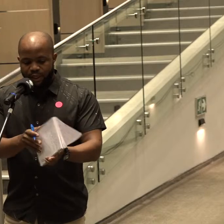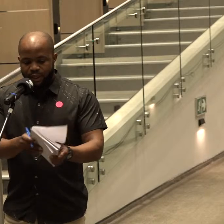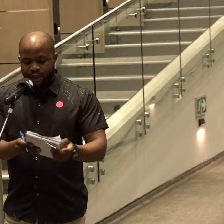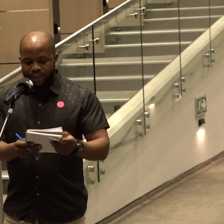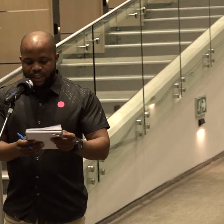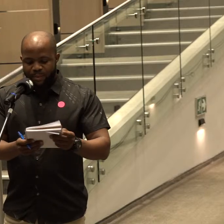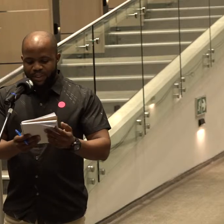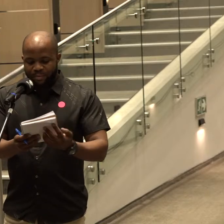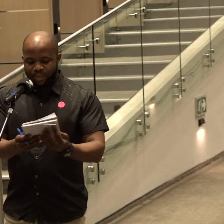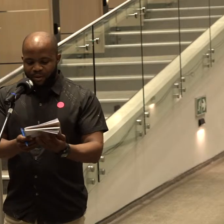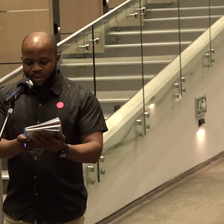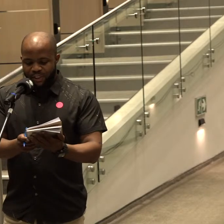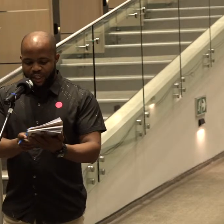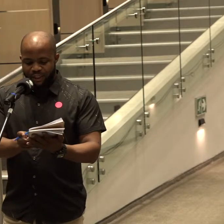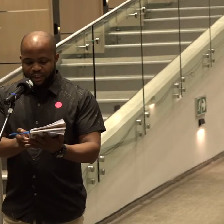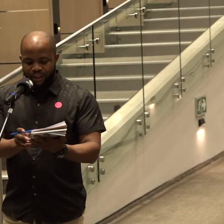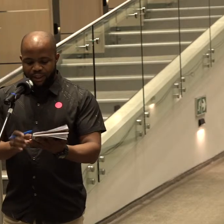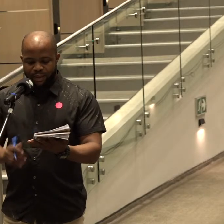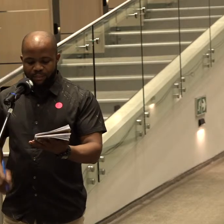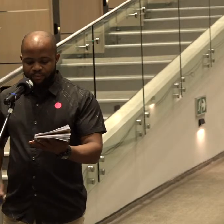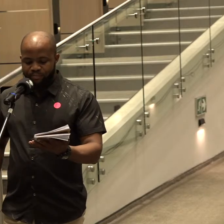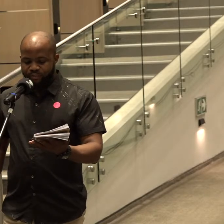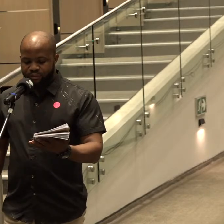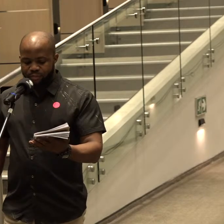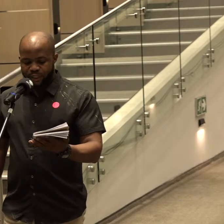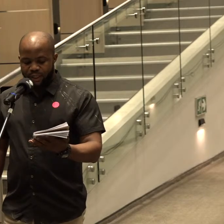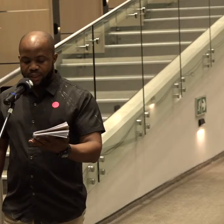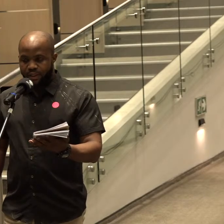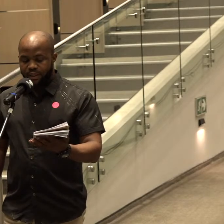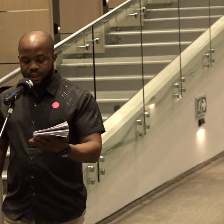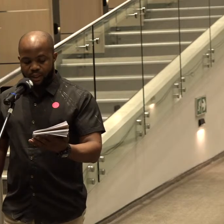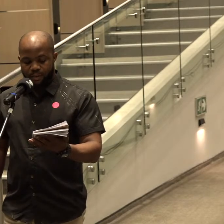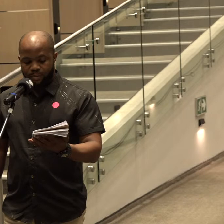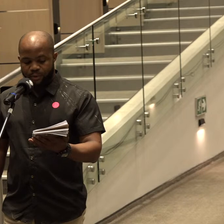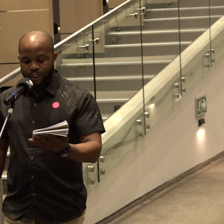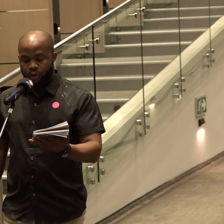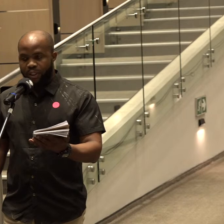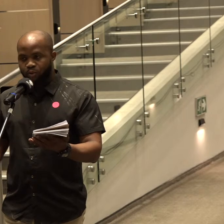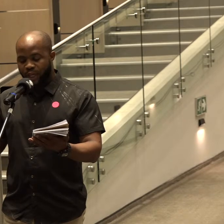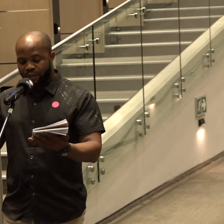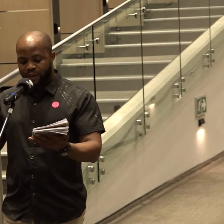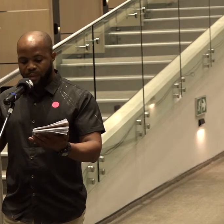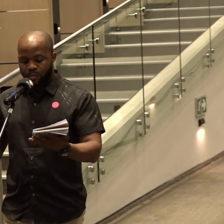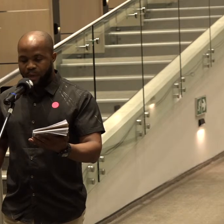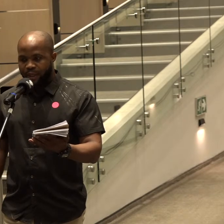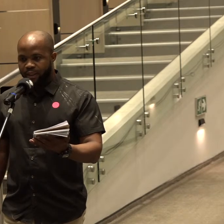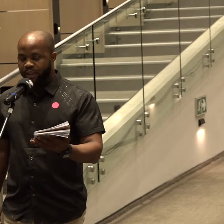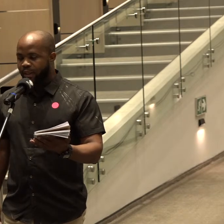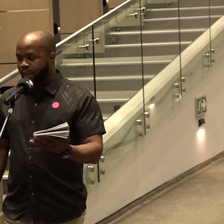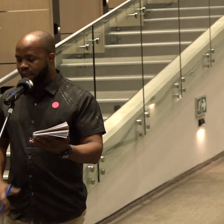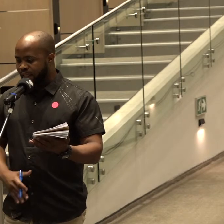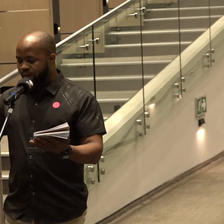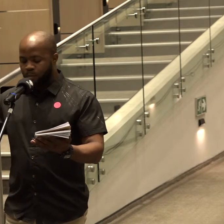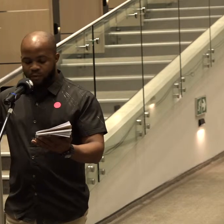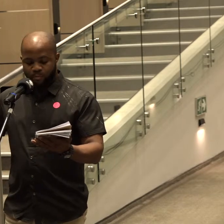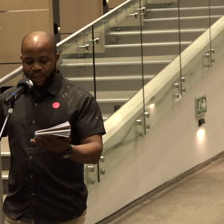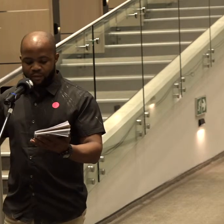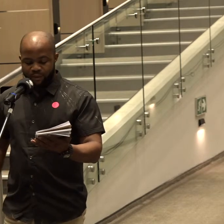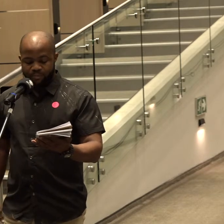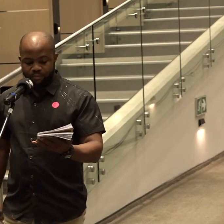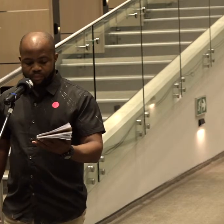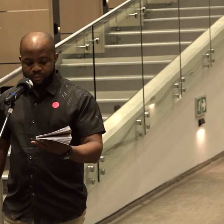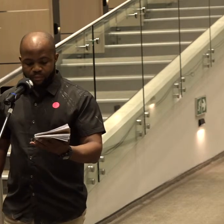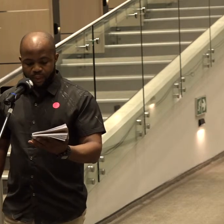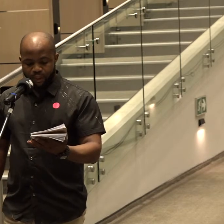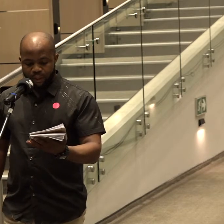six percent Michaelson um is uh you know the route that we have in mabapoli in a form of